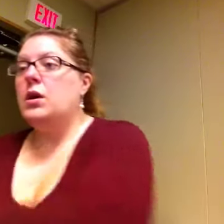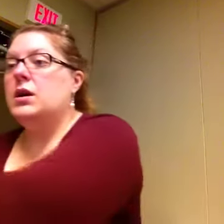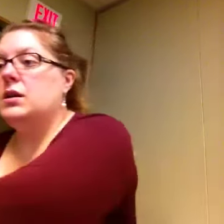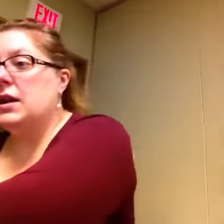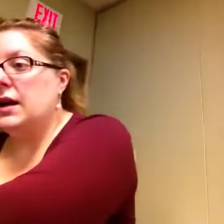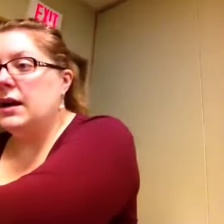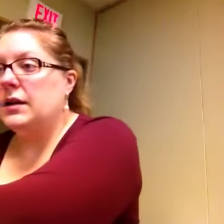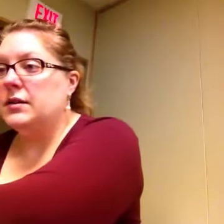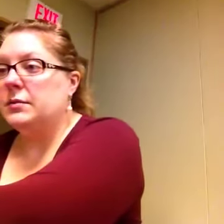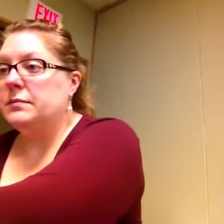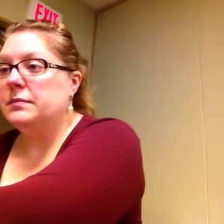1 and